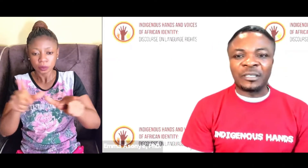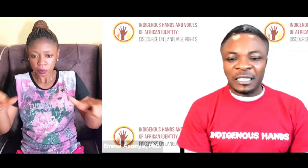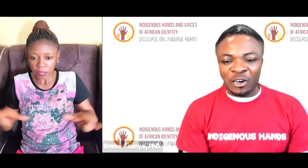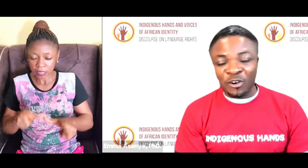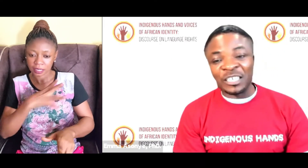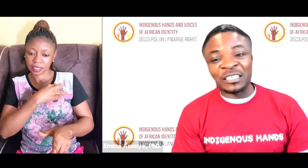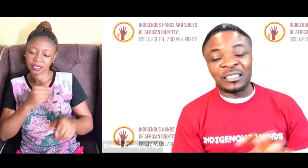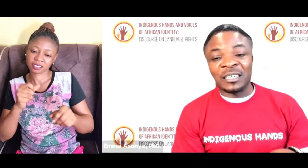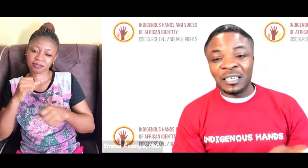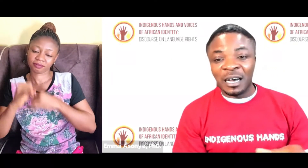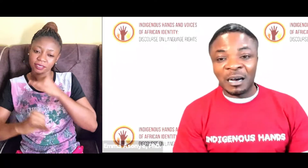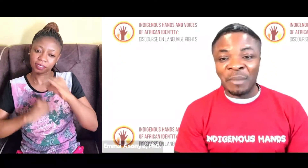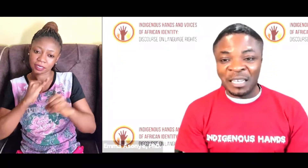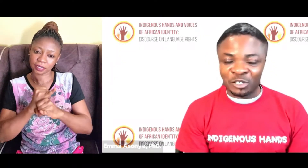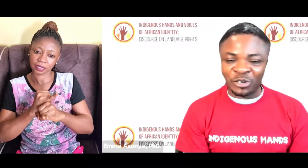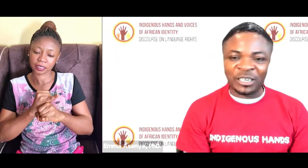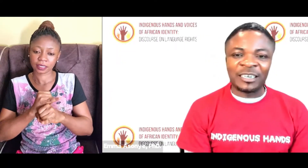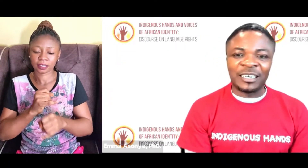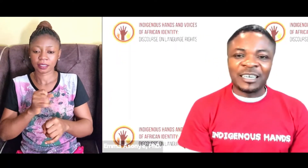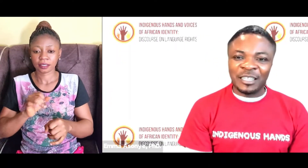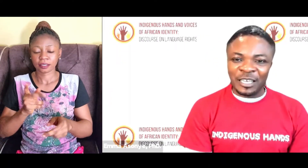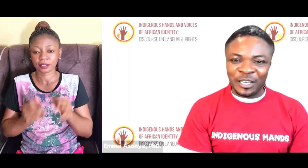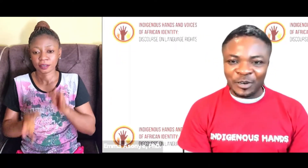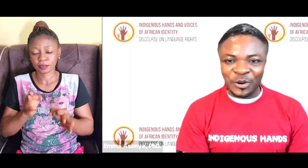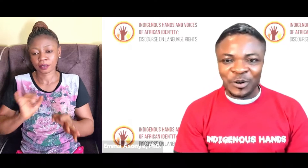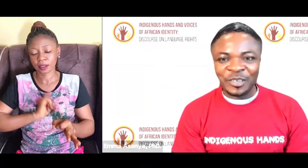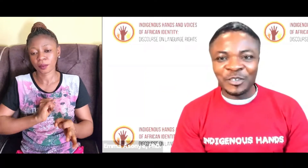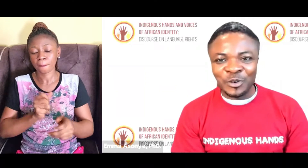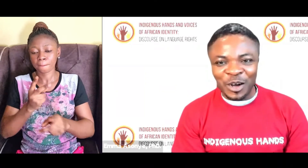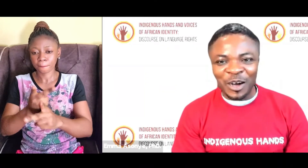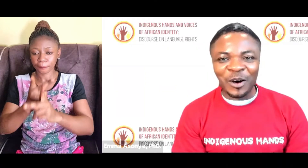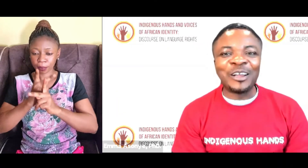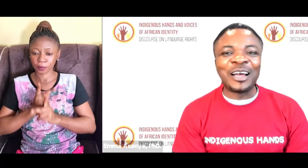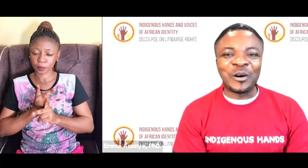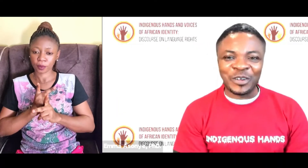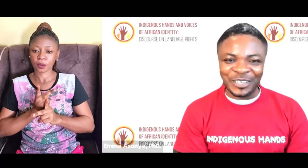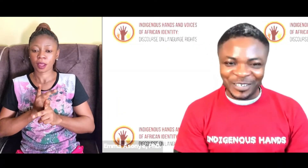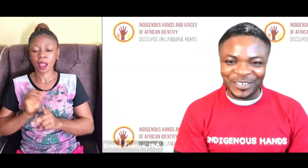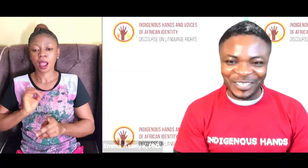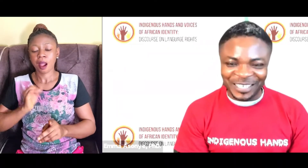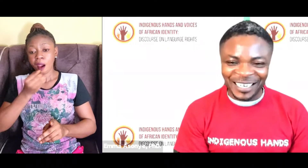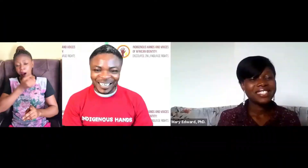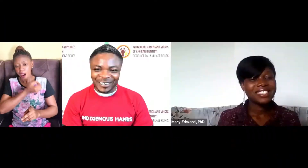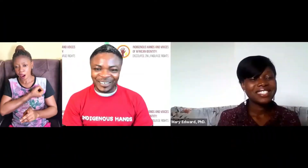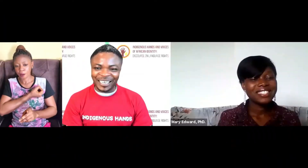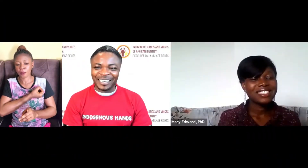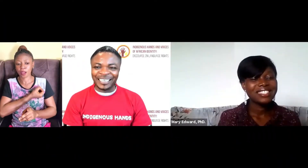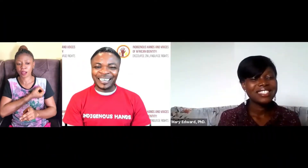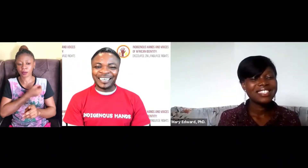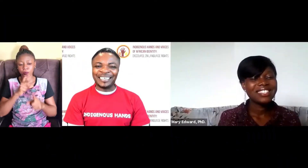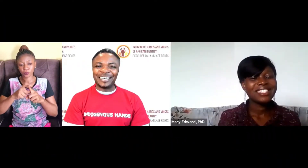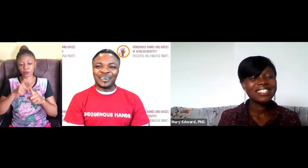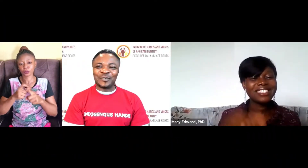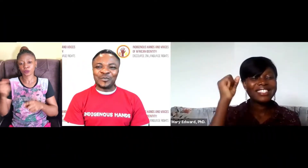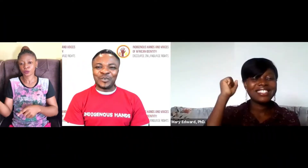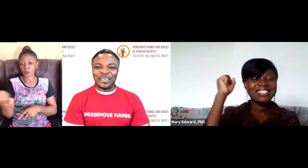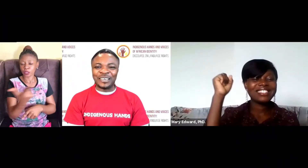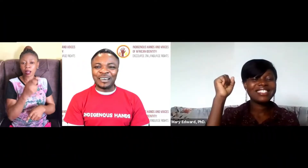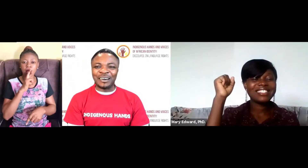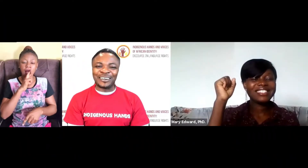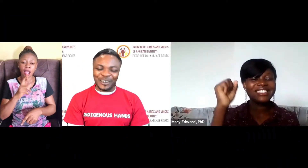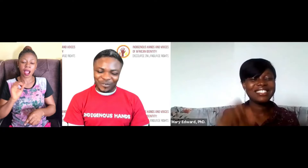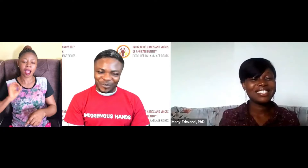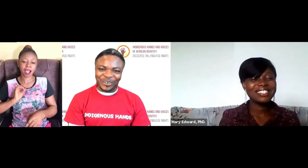our current mantra, the hero, you are all our heroes, okay? And